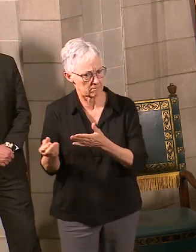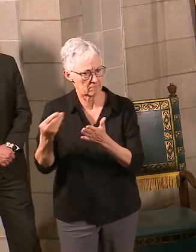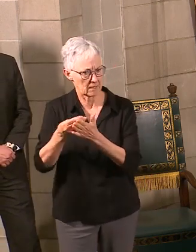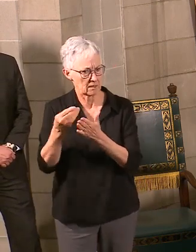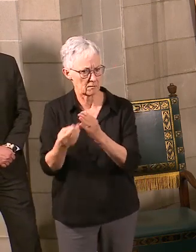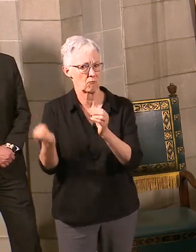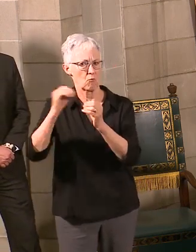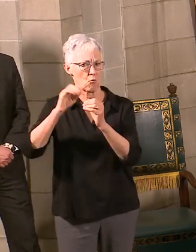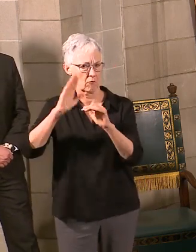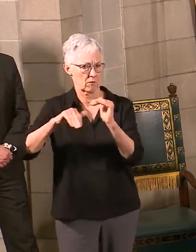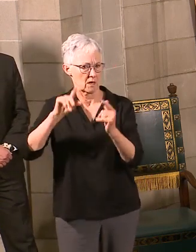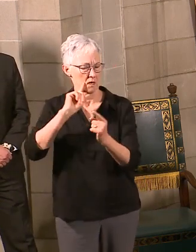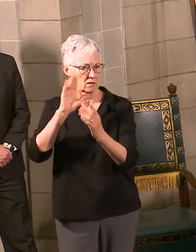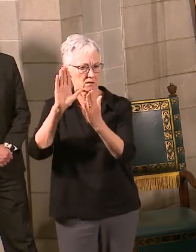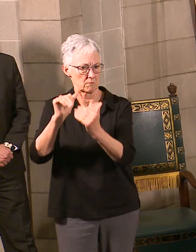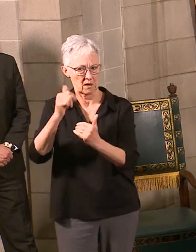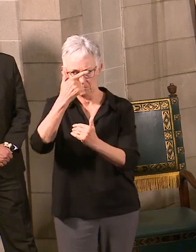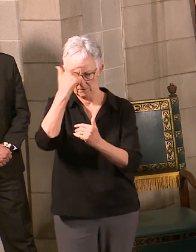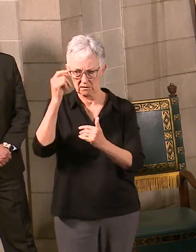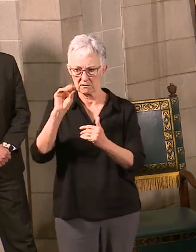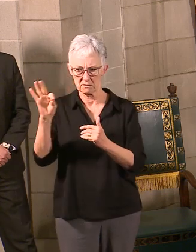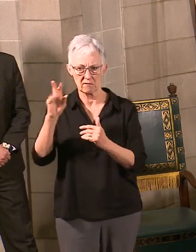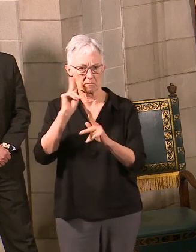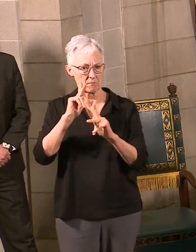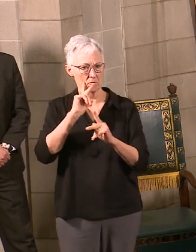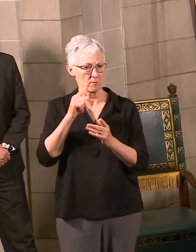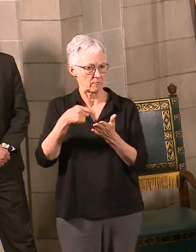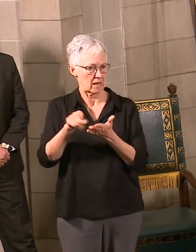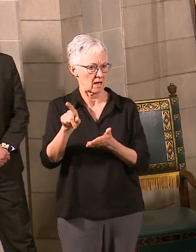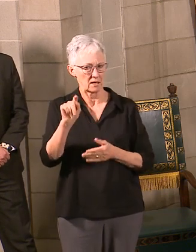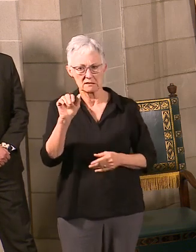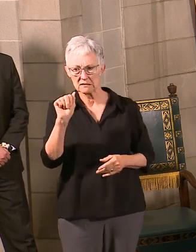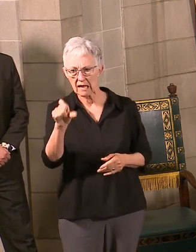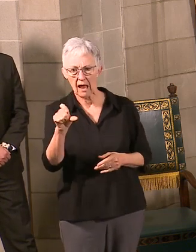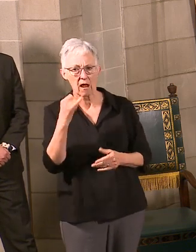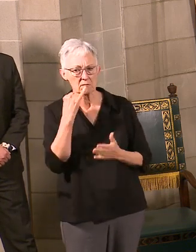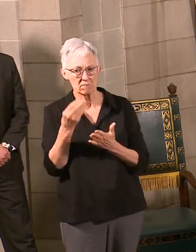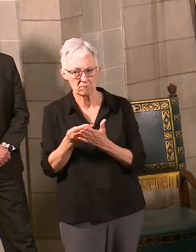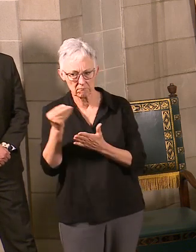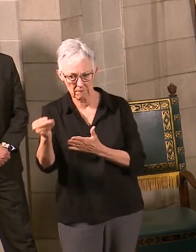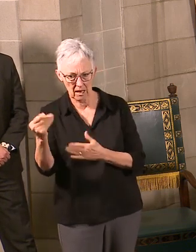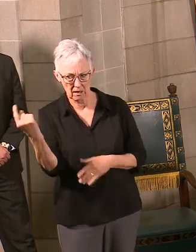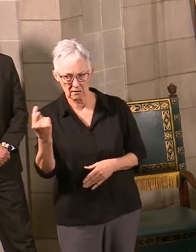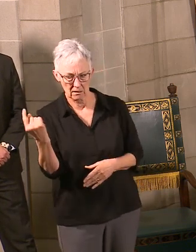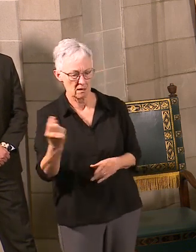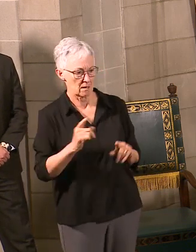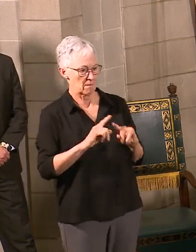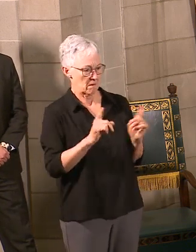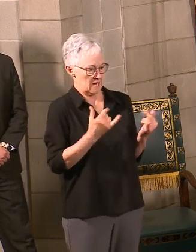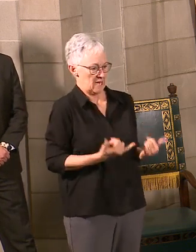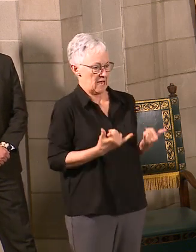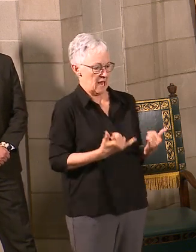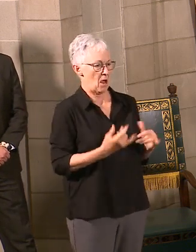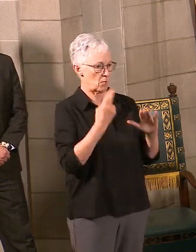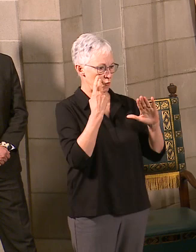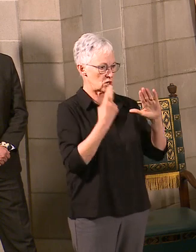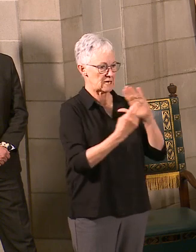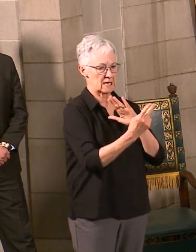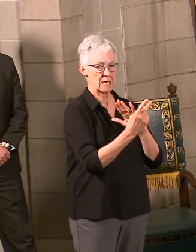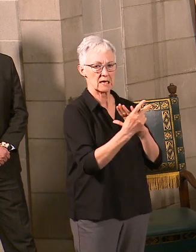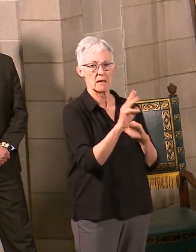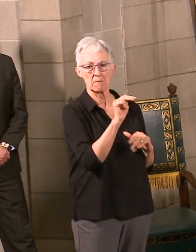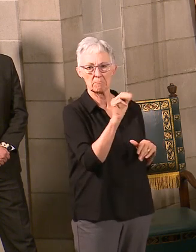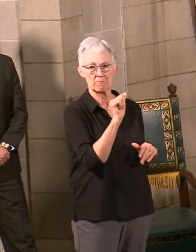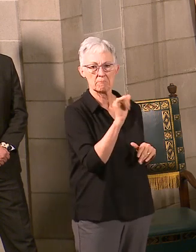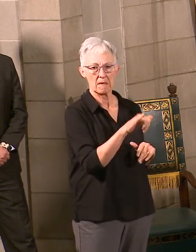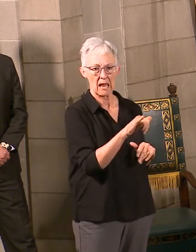when we have the April numbers finished up in the middle of May. It's typically when we do that. But what you'll see is there will be an impact on April